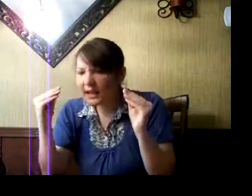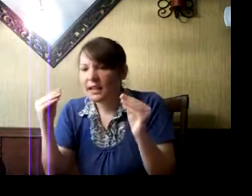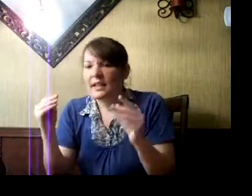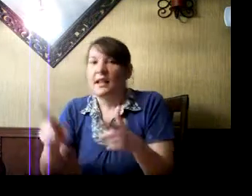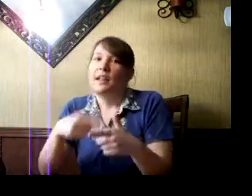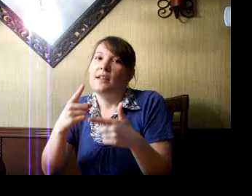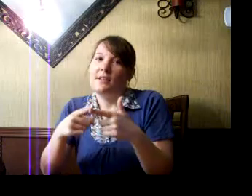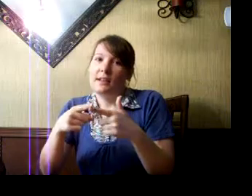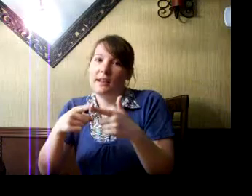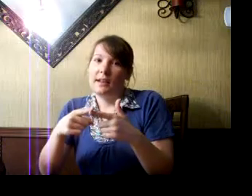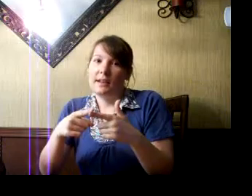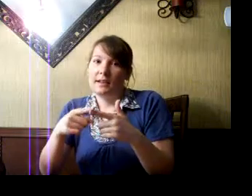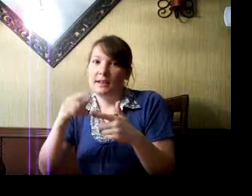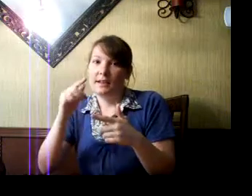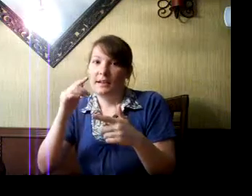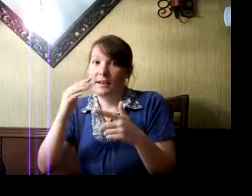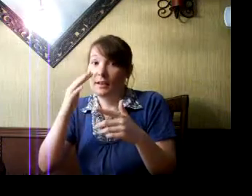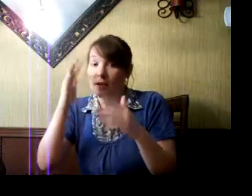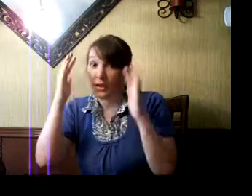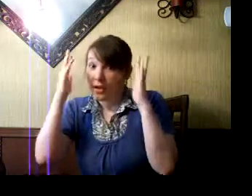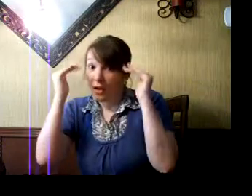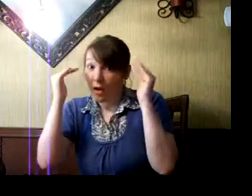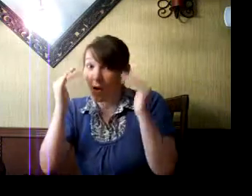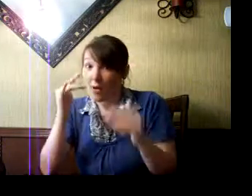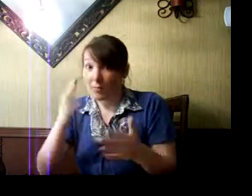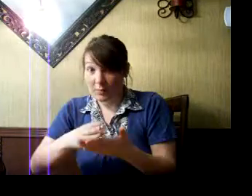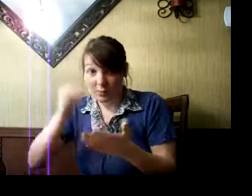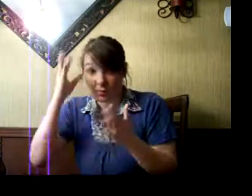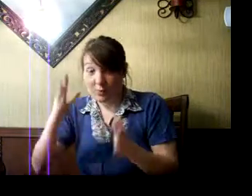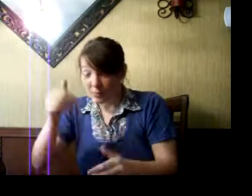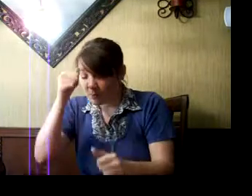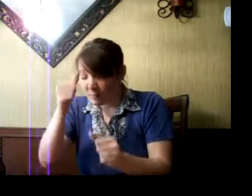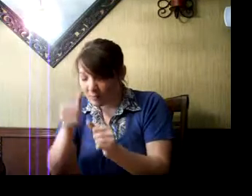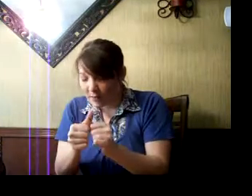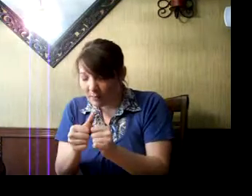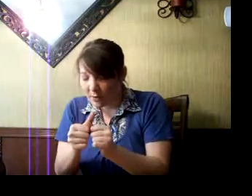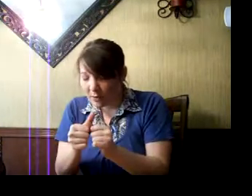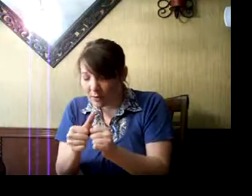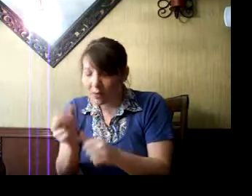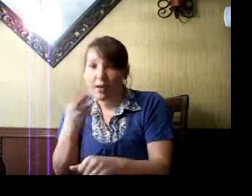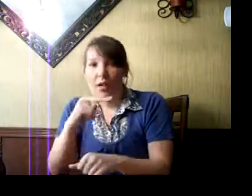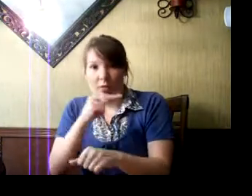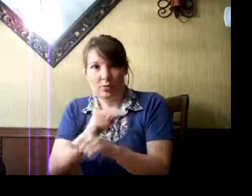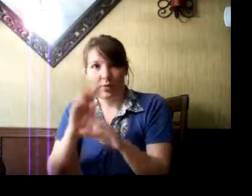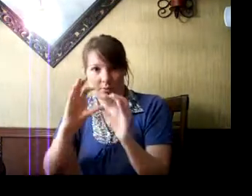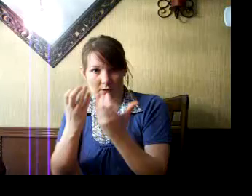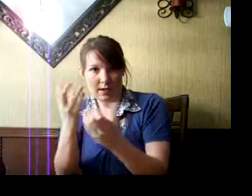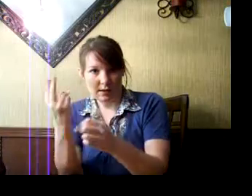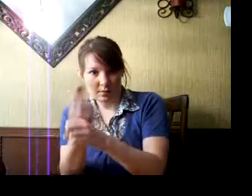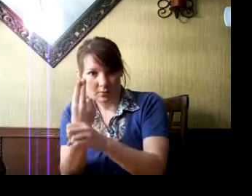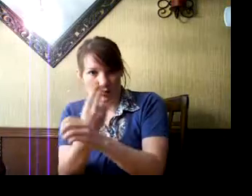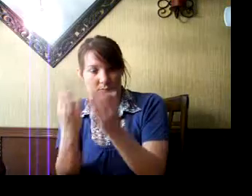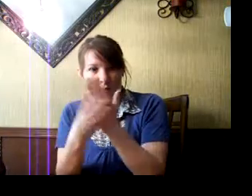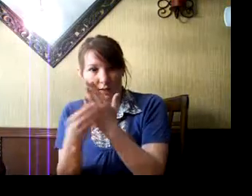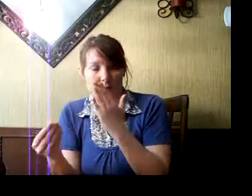example, let me give you a comparison and contrast between these two types of perspectives. Let's say we